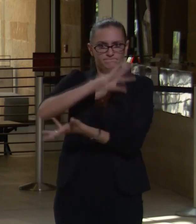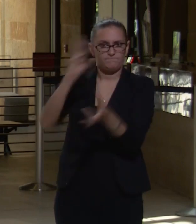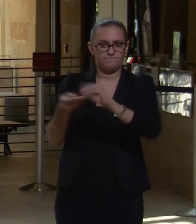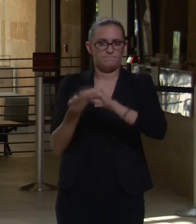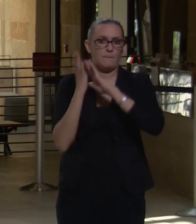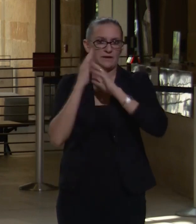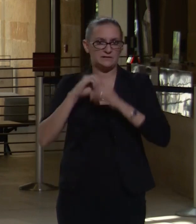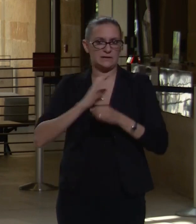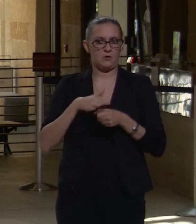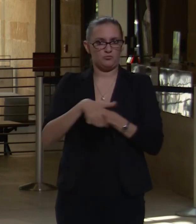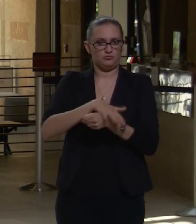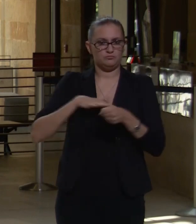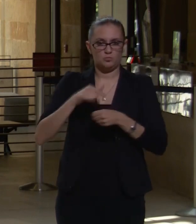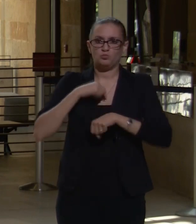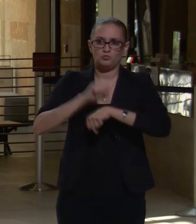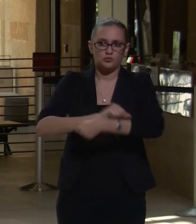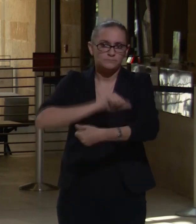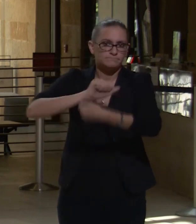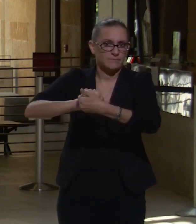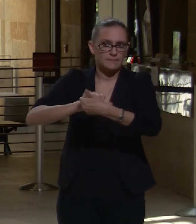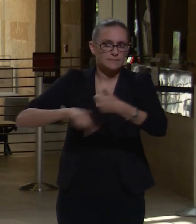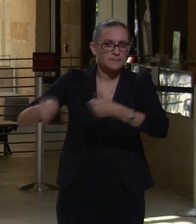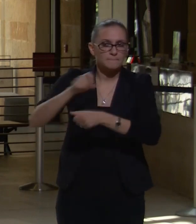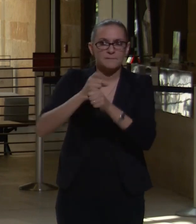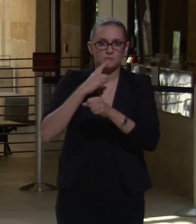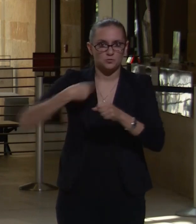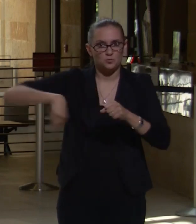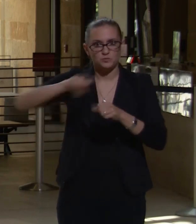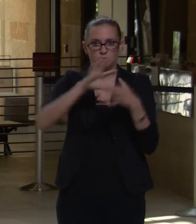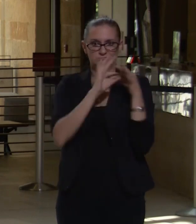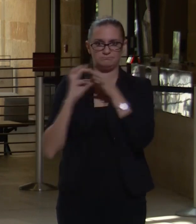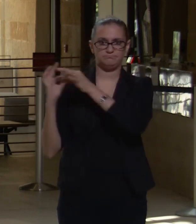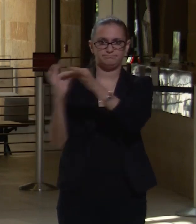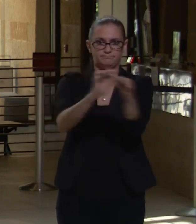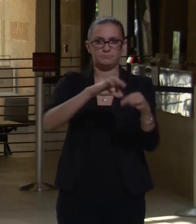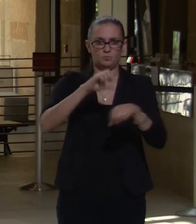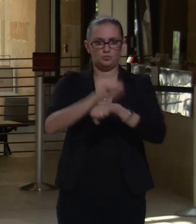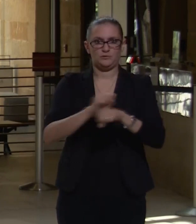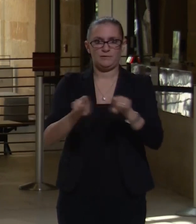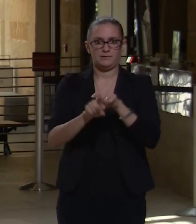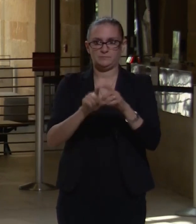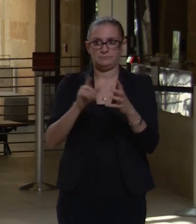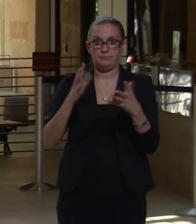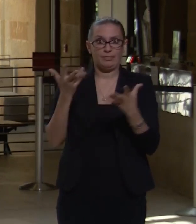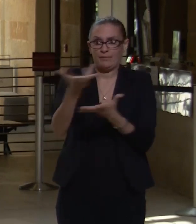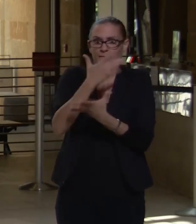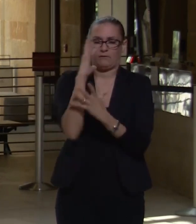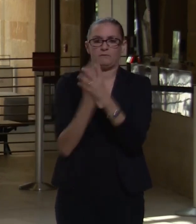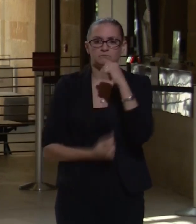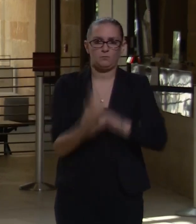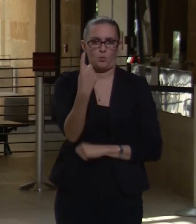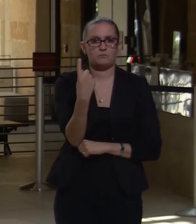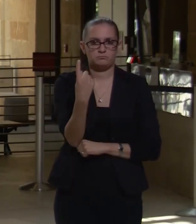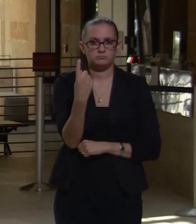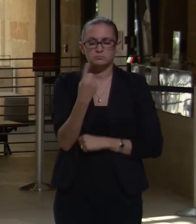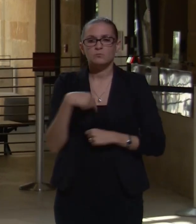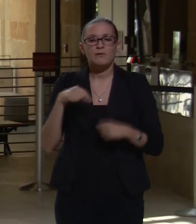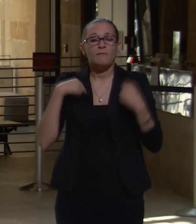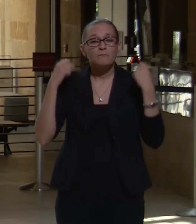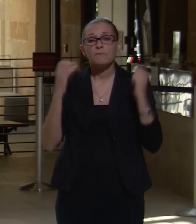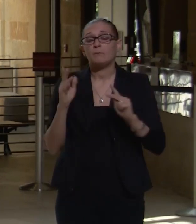region. And we're working closely with them to ensure that we are working as one unit together on this issue. We have many folks